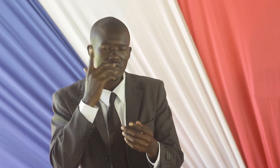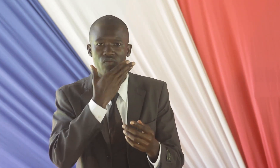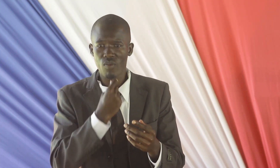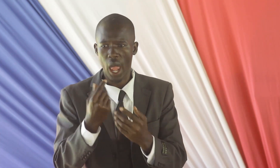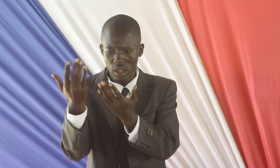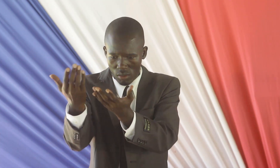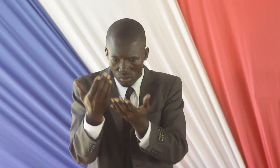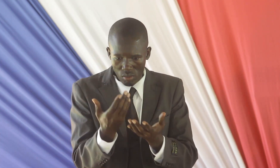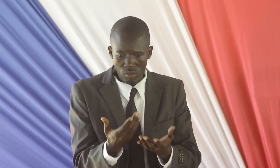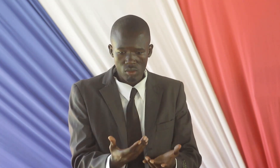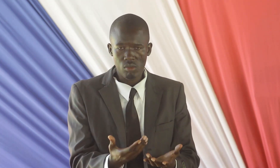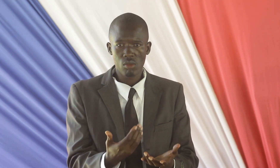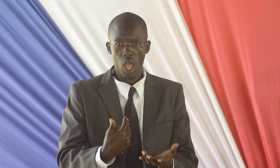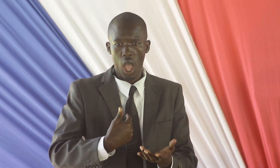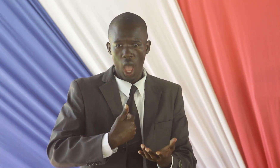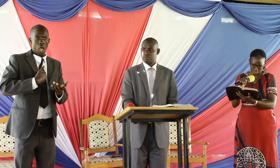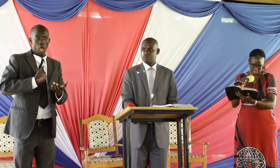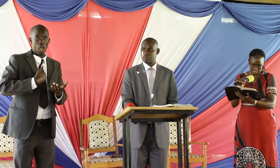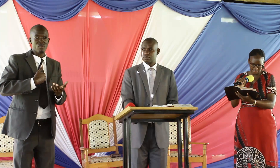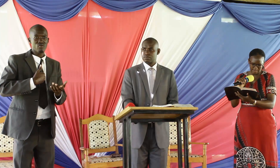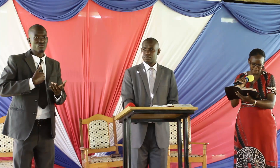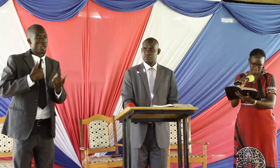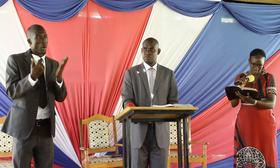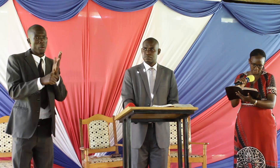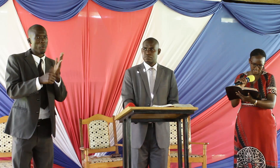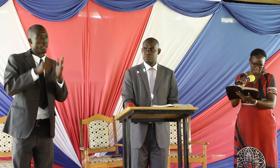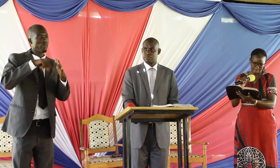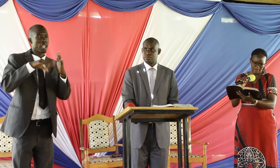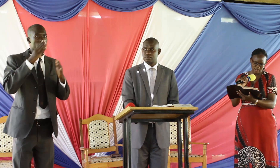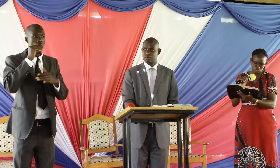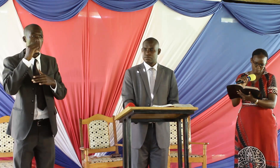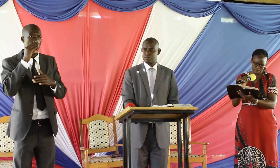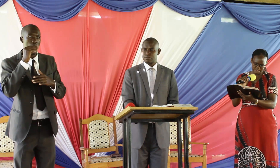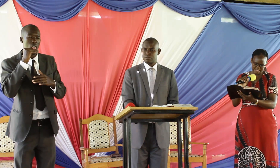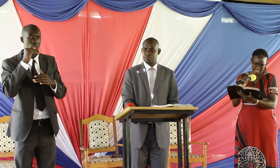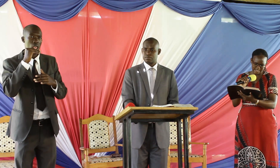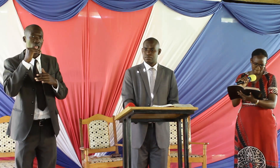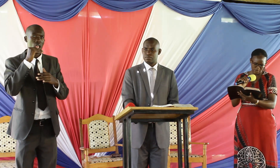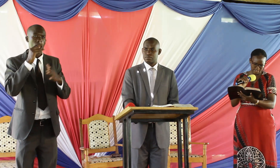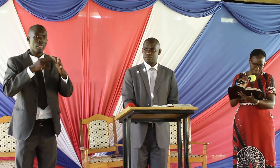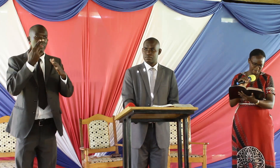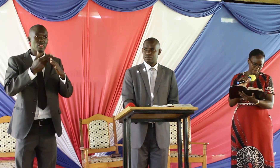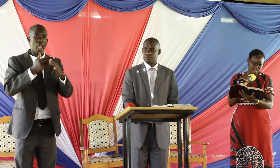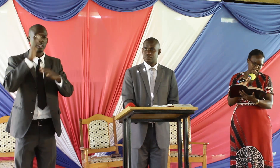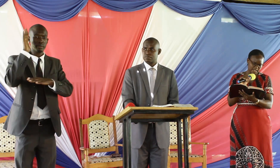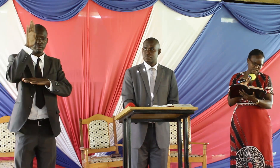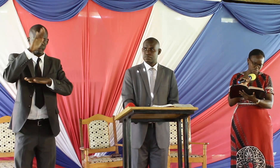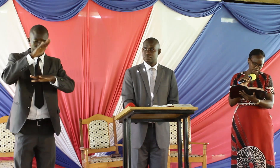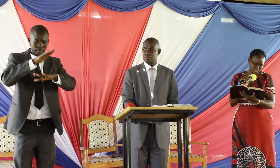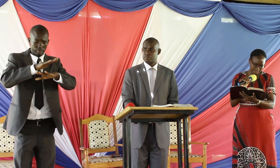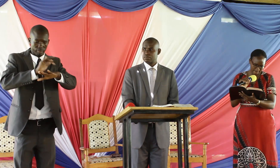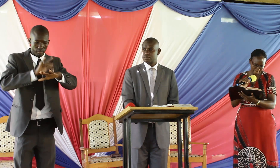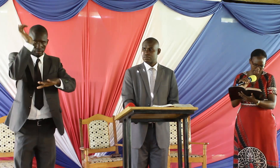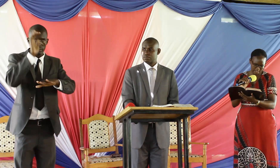and had an impediment in his speech, and they besought him to put his hand upon him. And